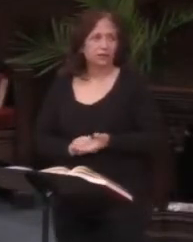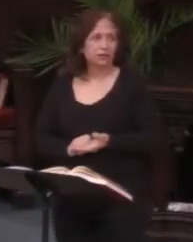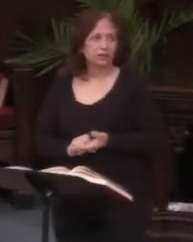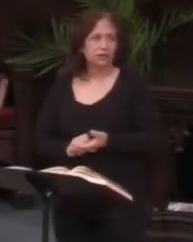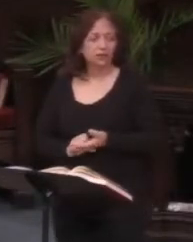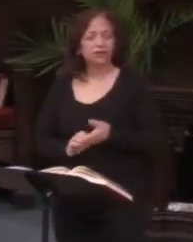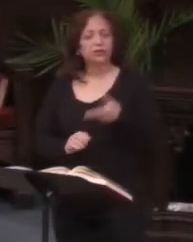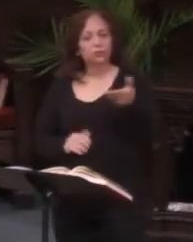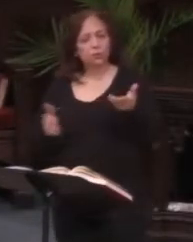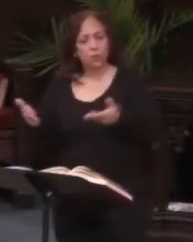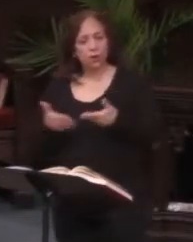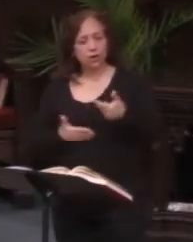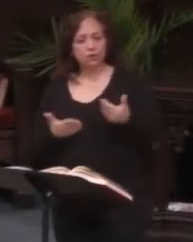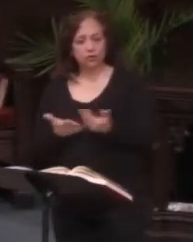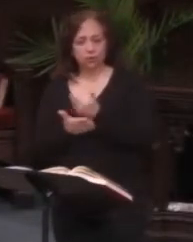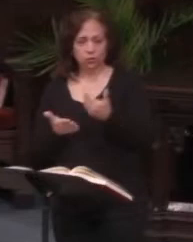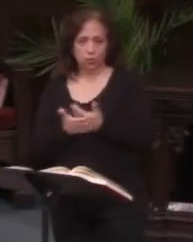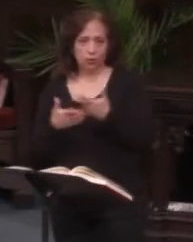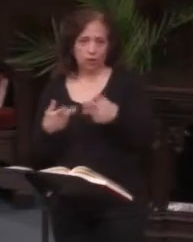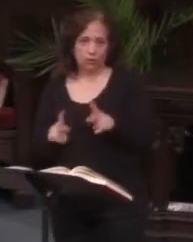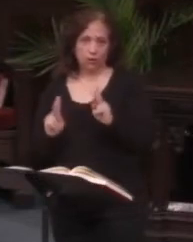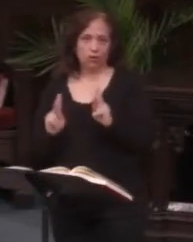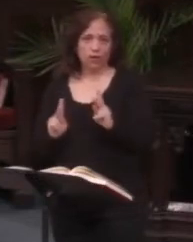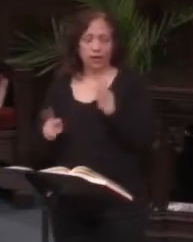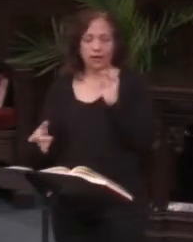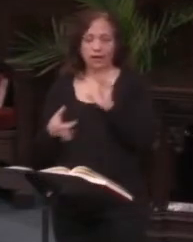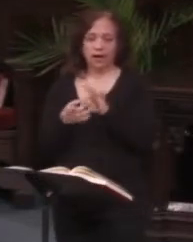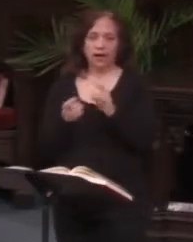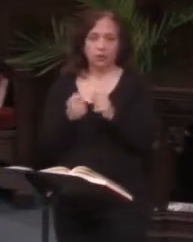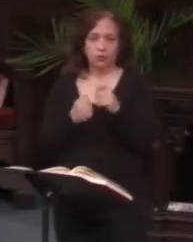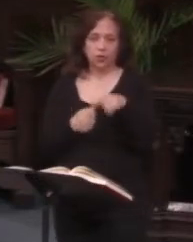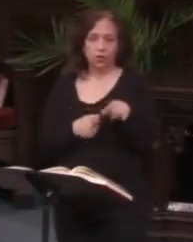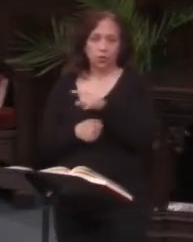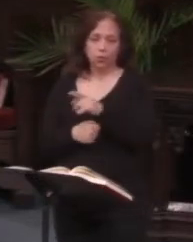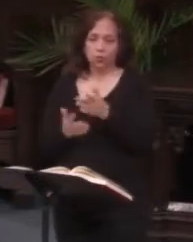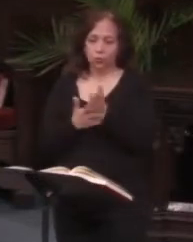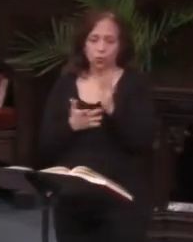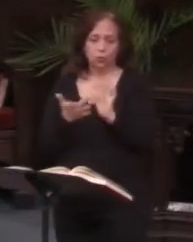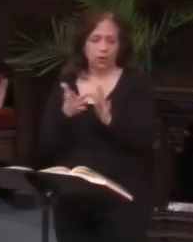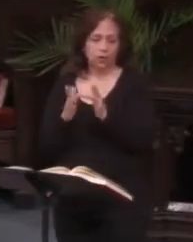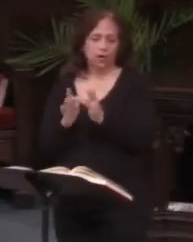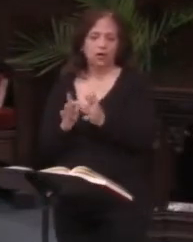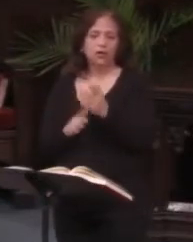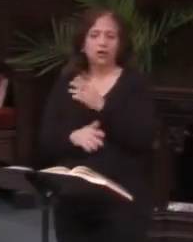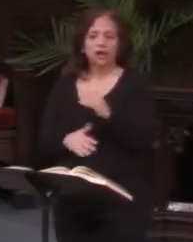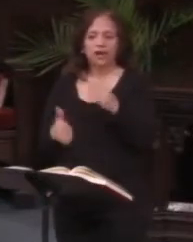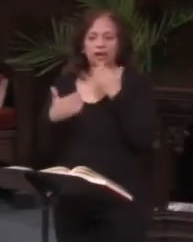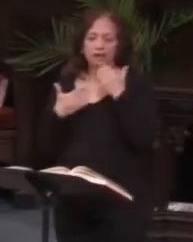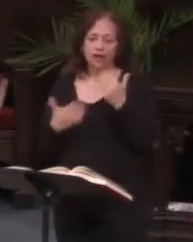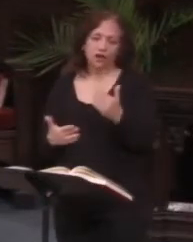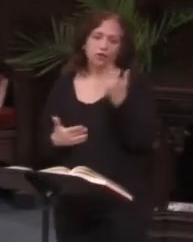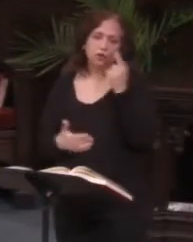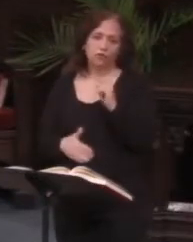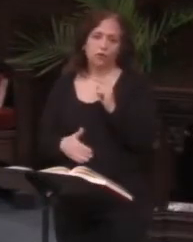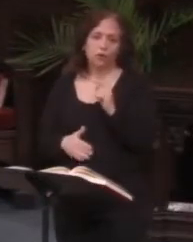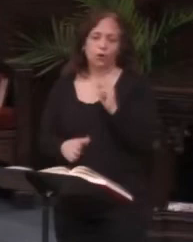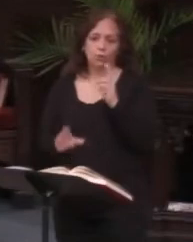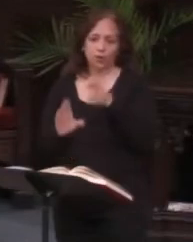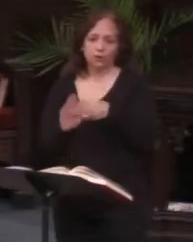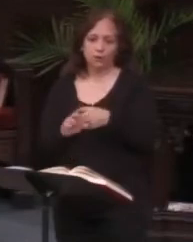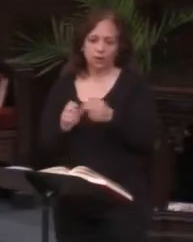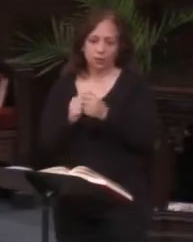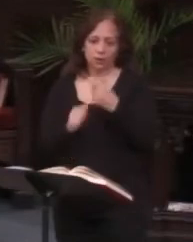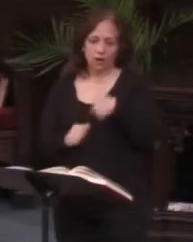We welcome this new opportunity to connect with you virtually, and thank you for partaking in